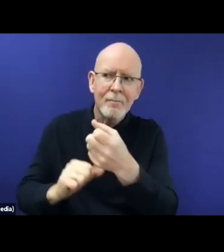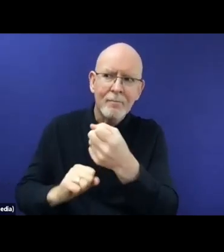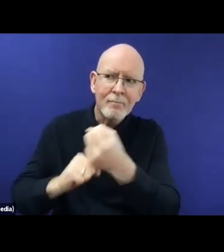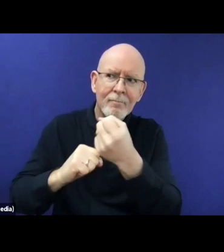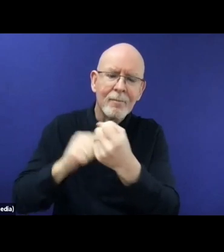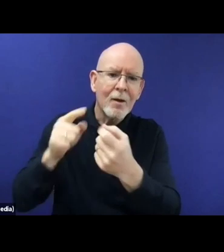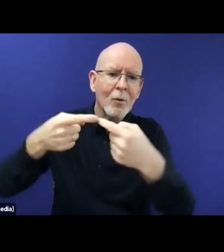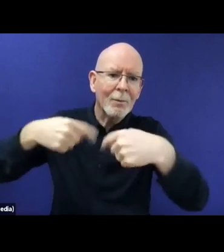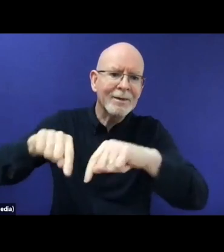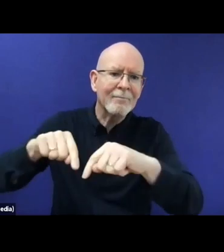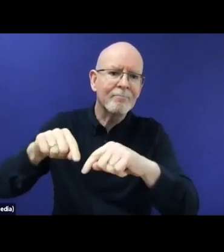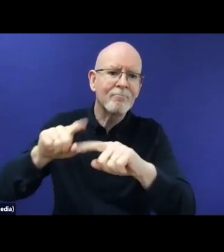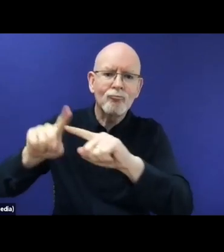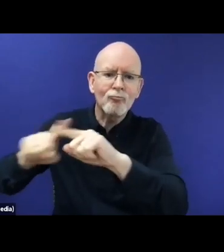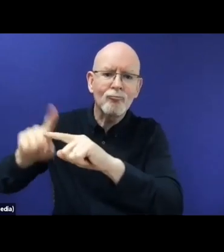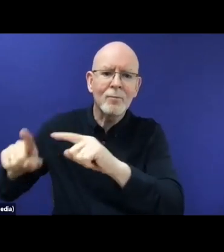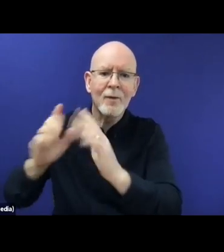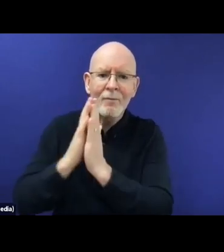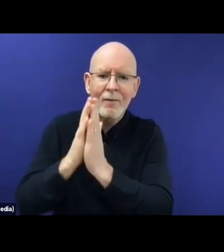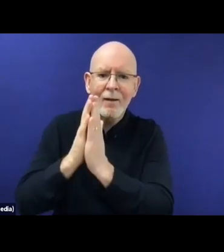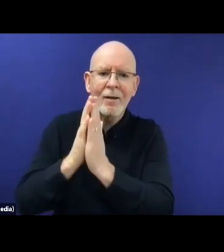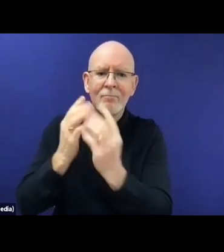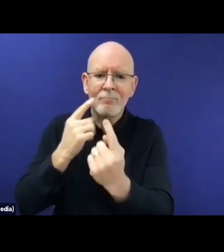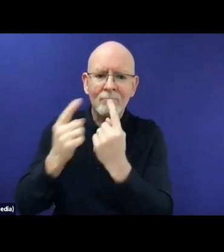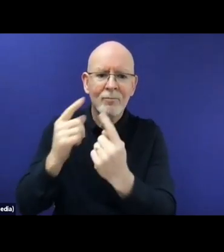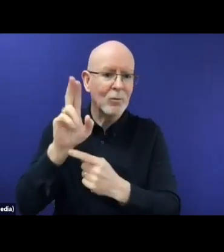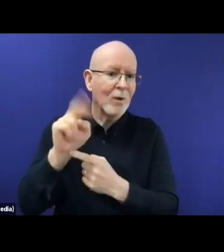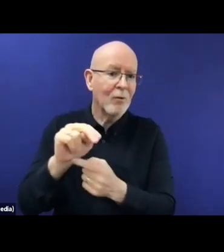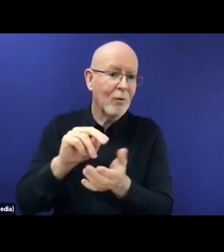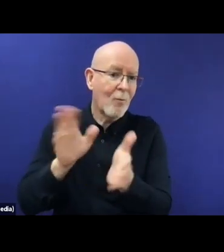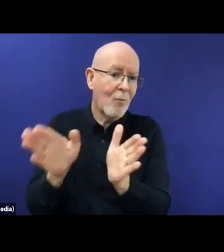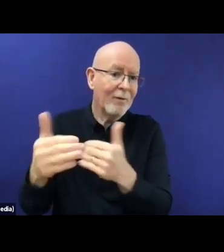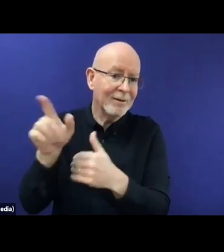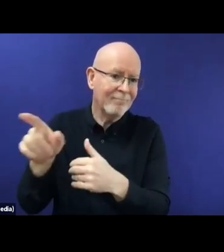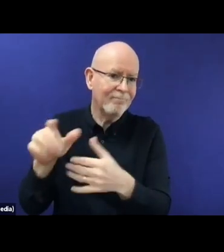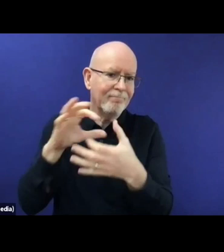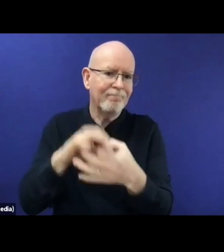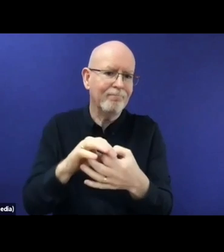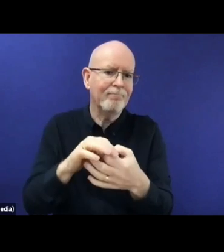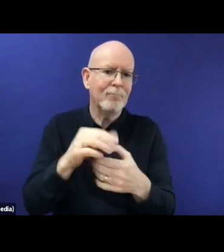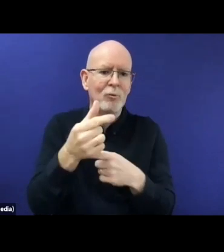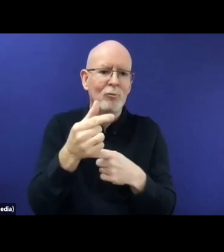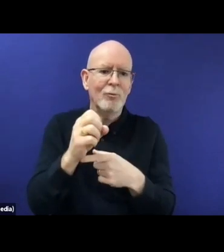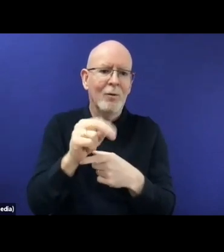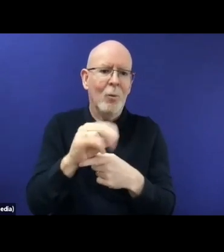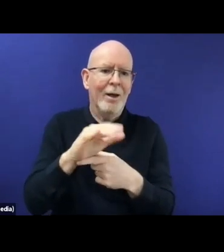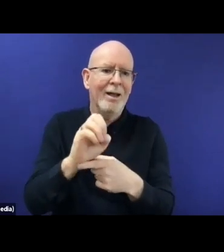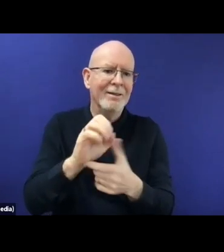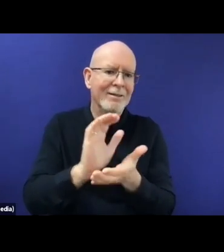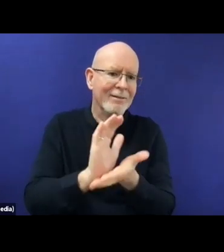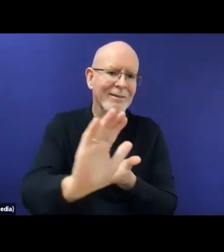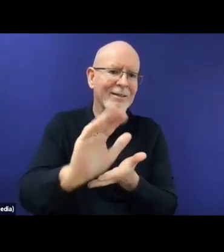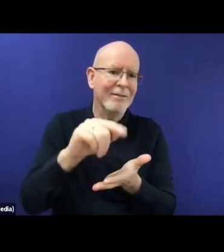without Claire, this conference would never have happened. Claire has worked with the British Red Cross and local human rights organisations in